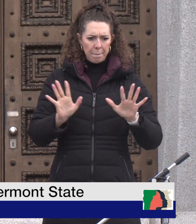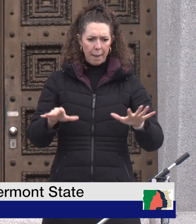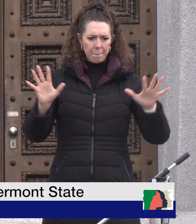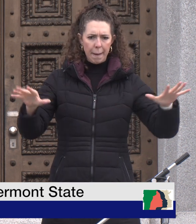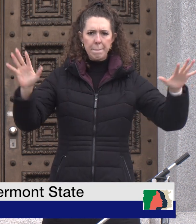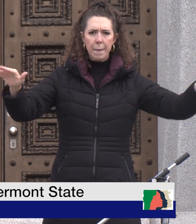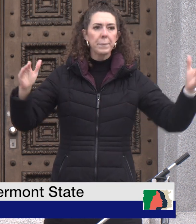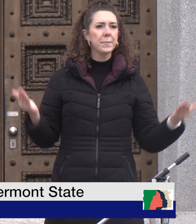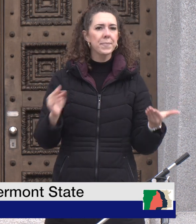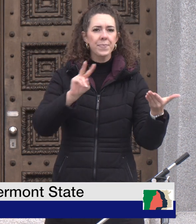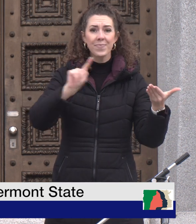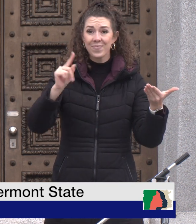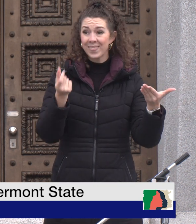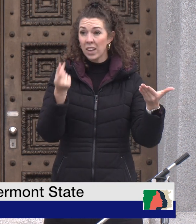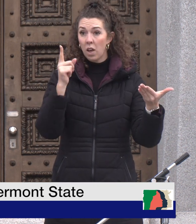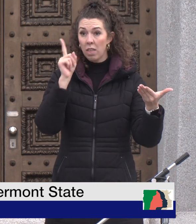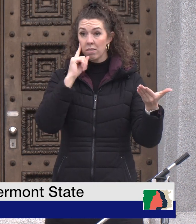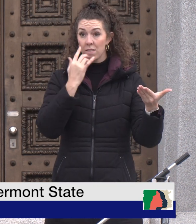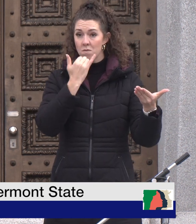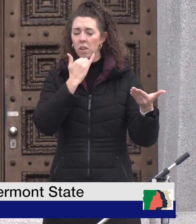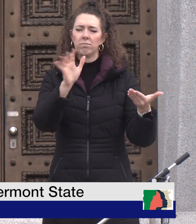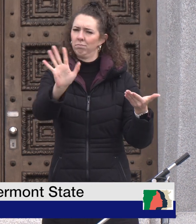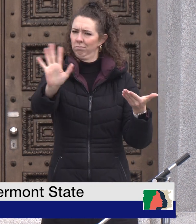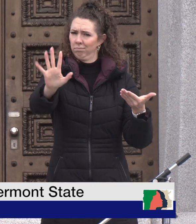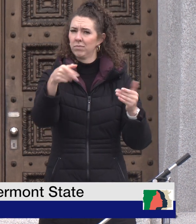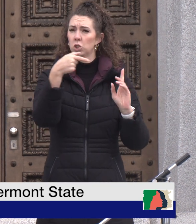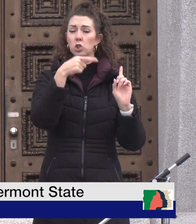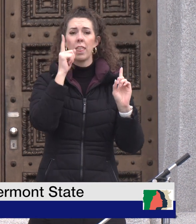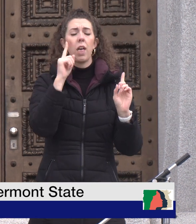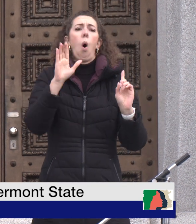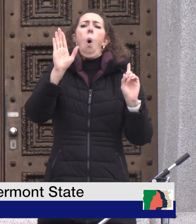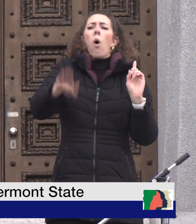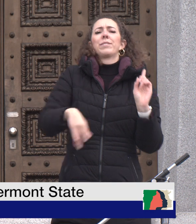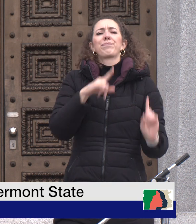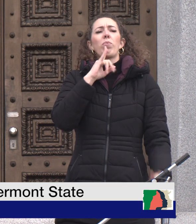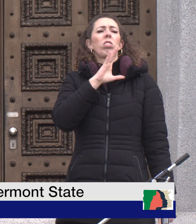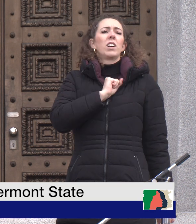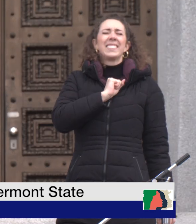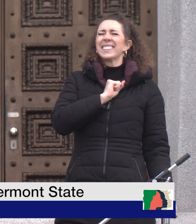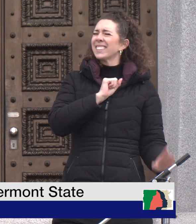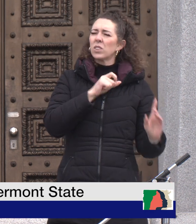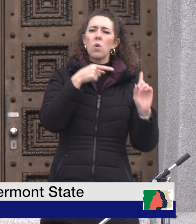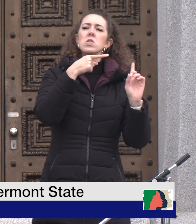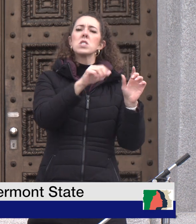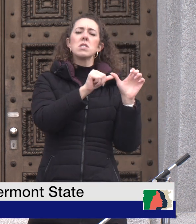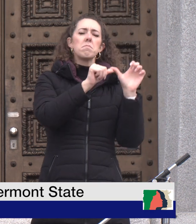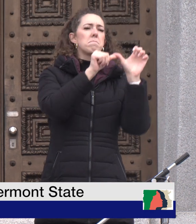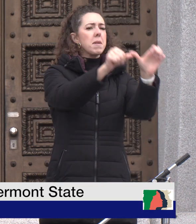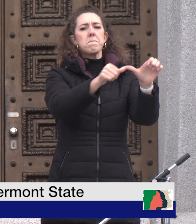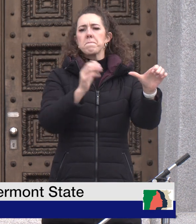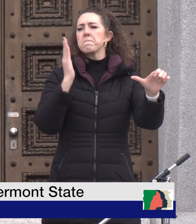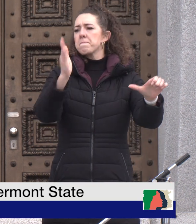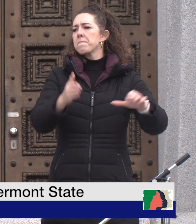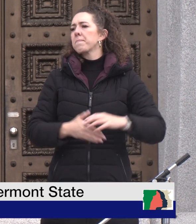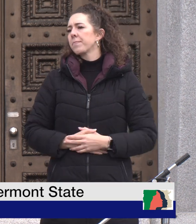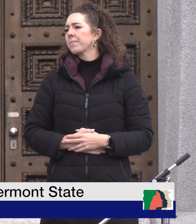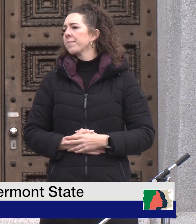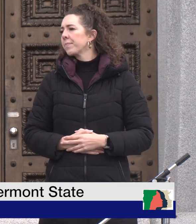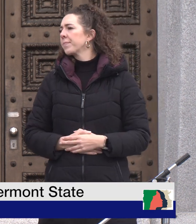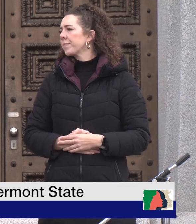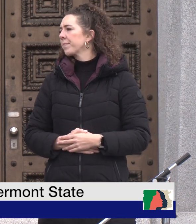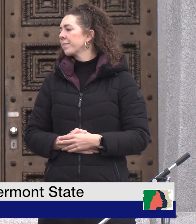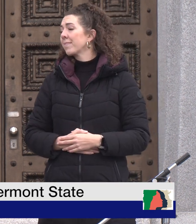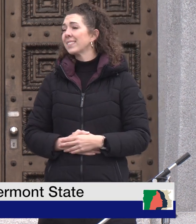make no mistake, she does not take this for granted. She is in this for the long game. Every day